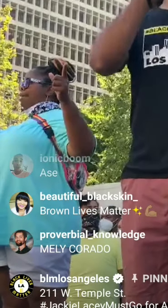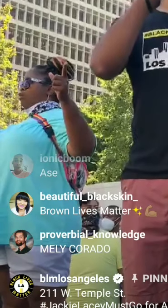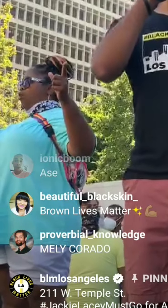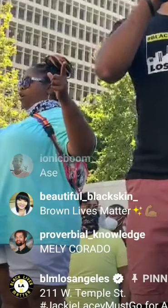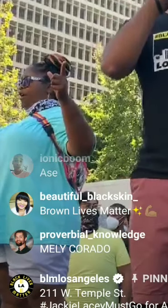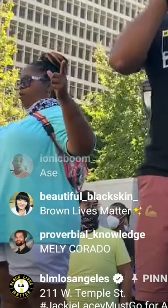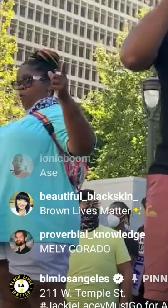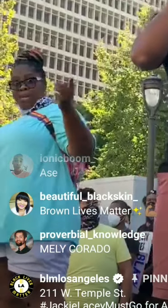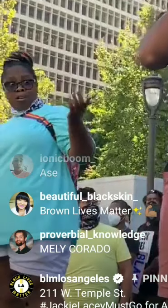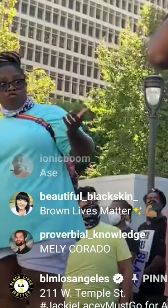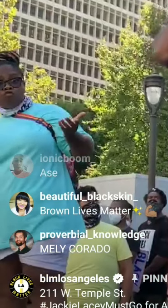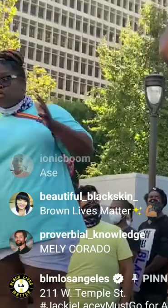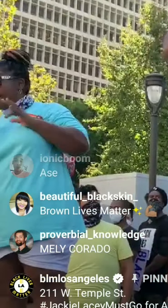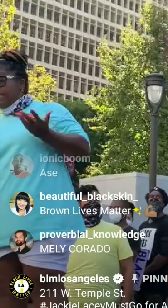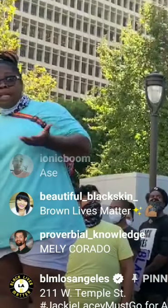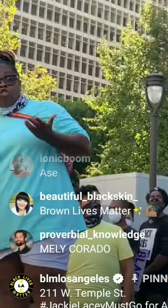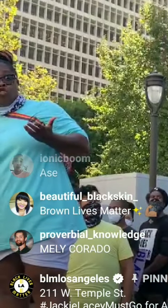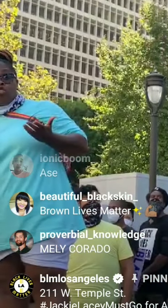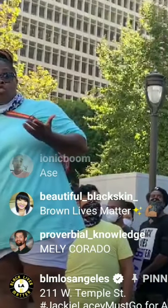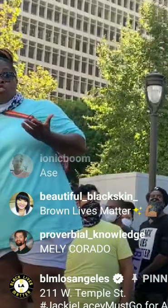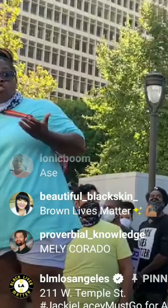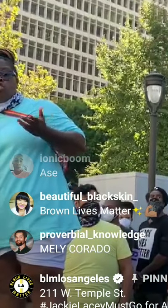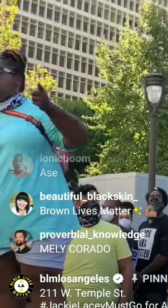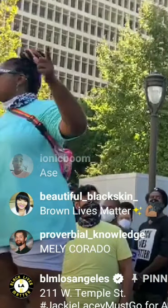Y'all here? Is this fam here?